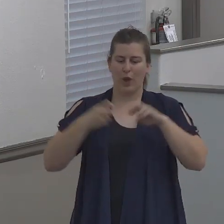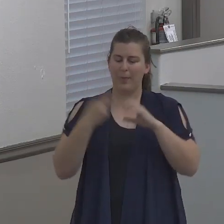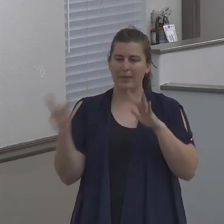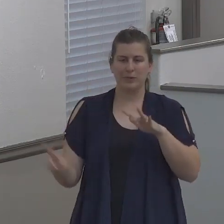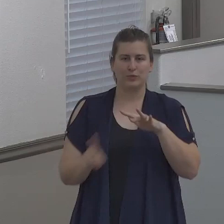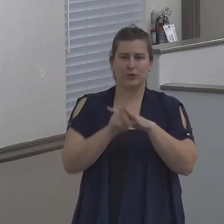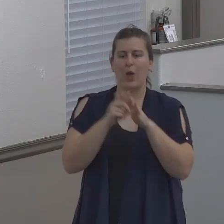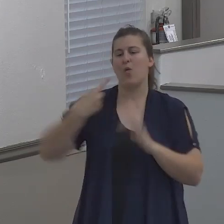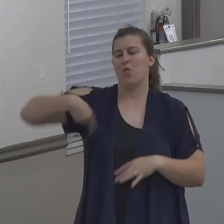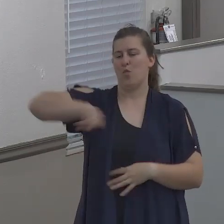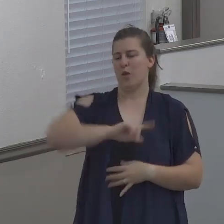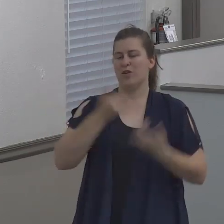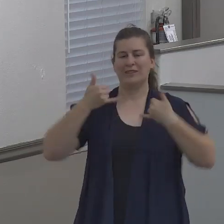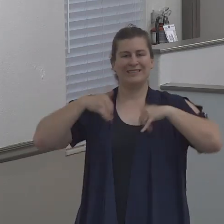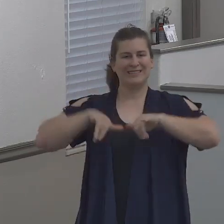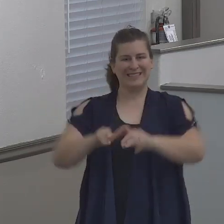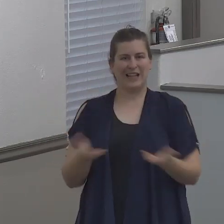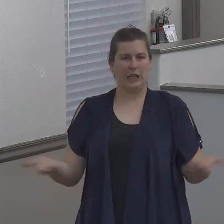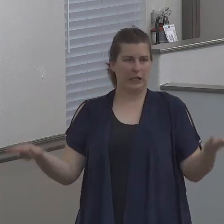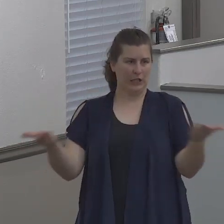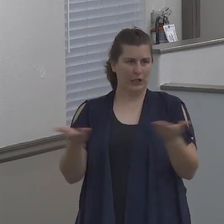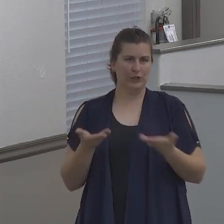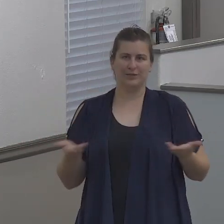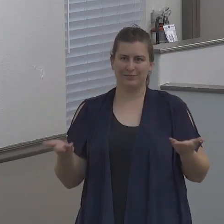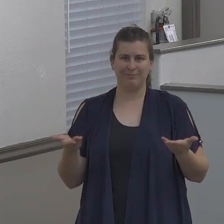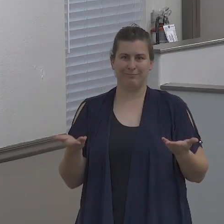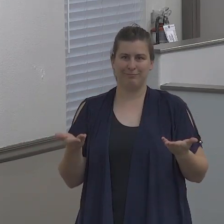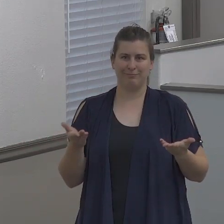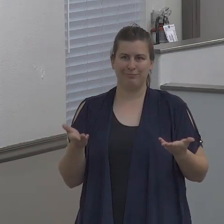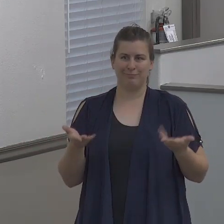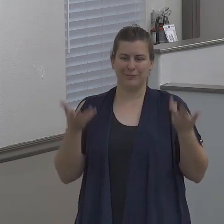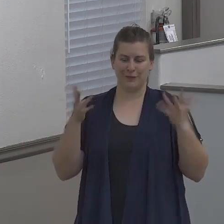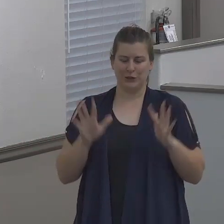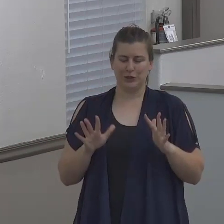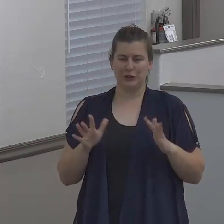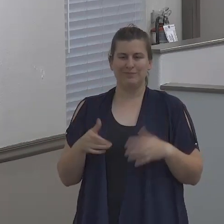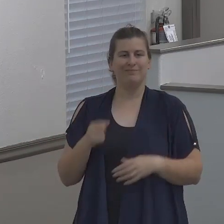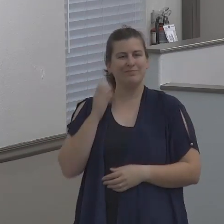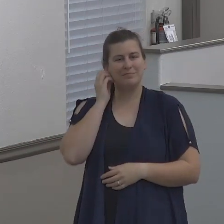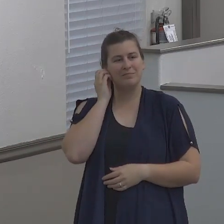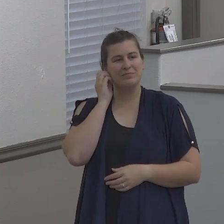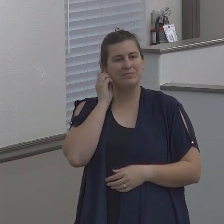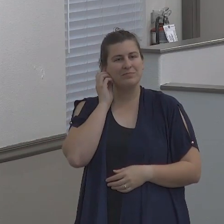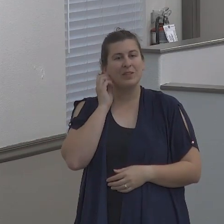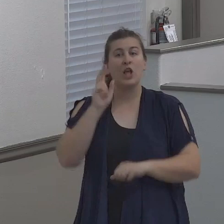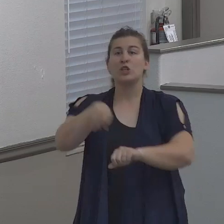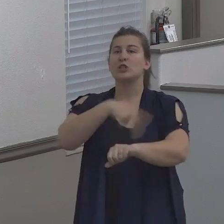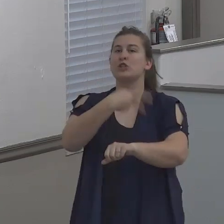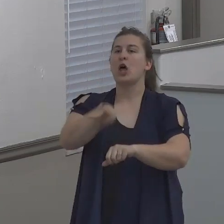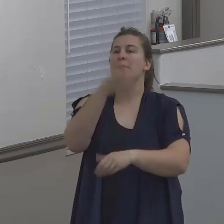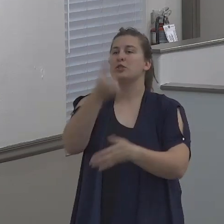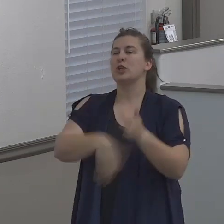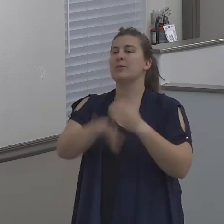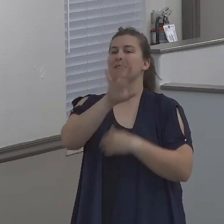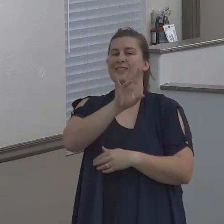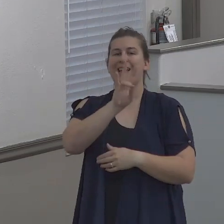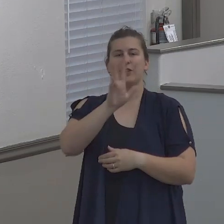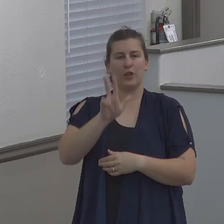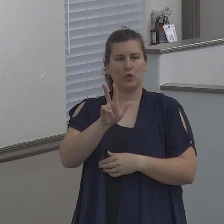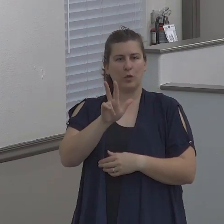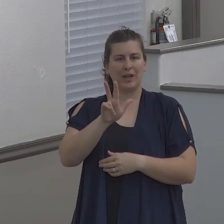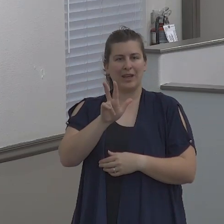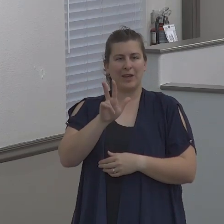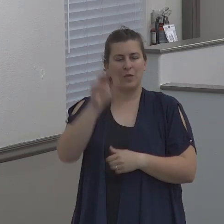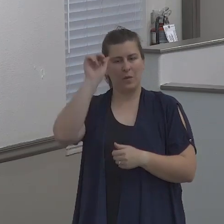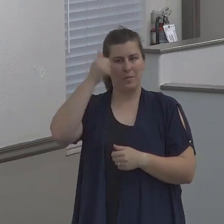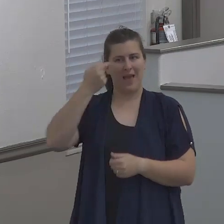in spite of life's difficulties, we're still here. We're still here. You